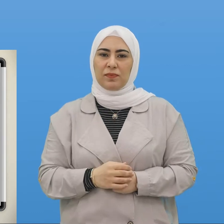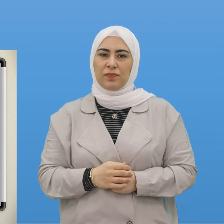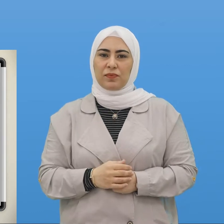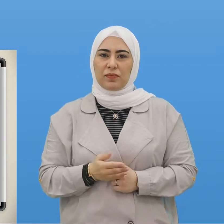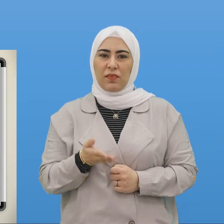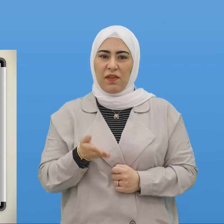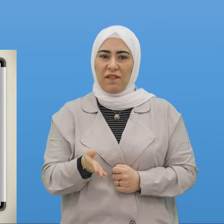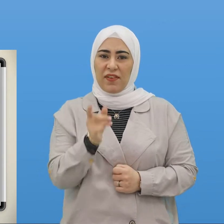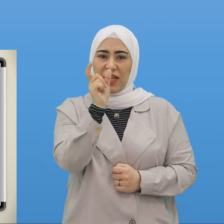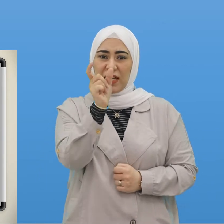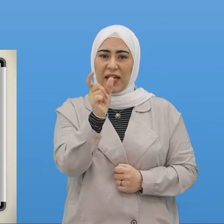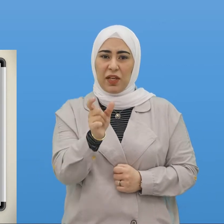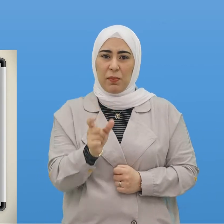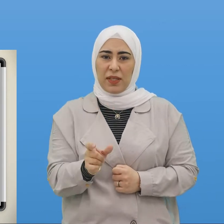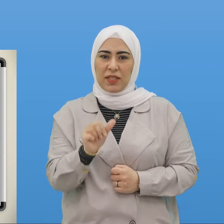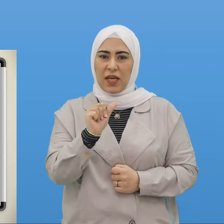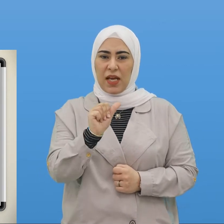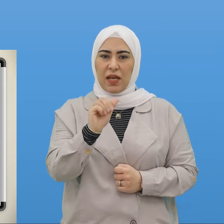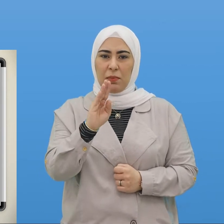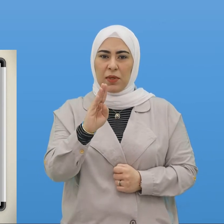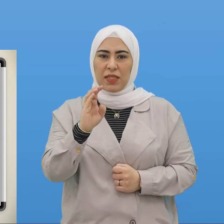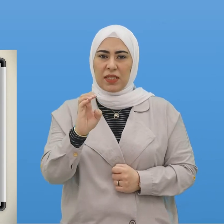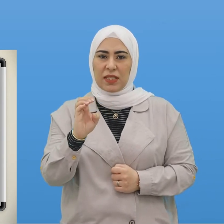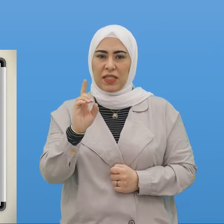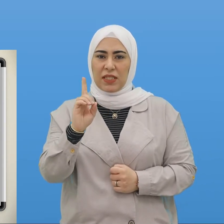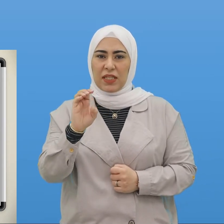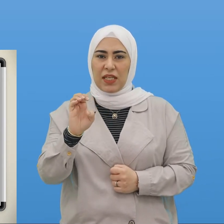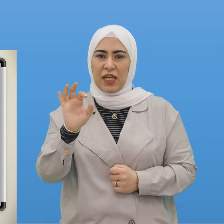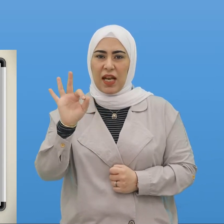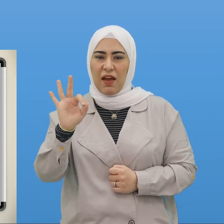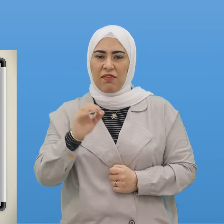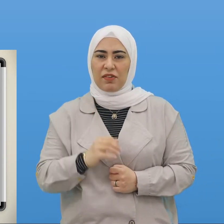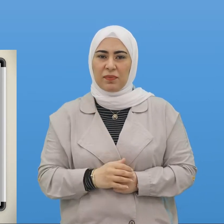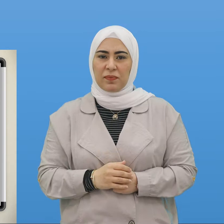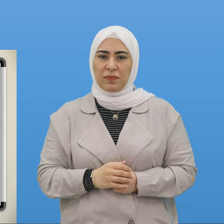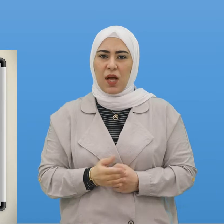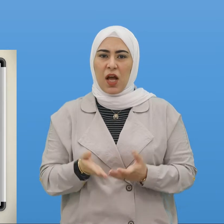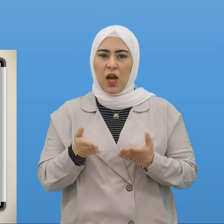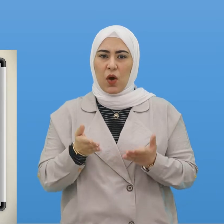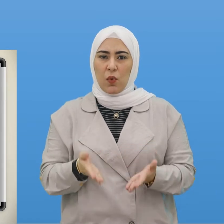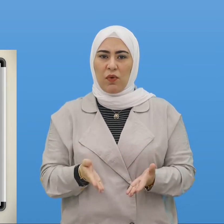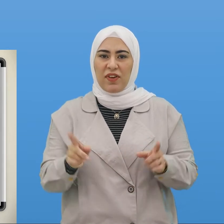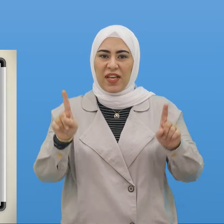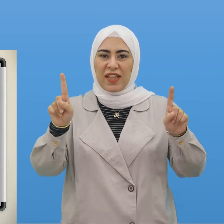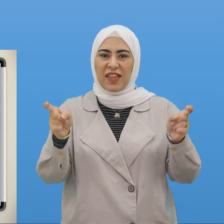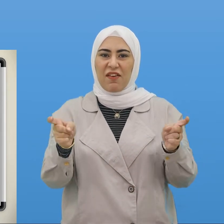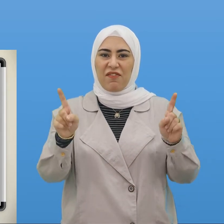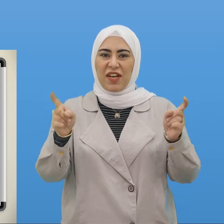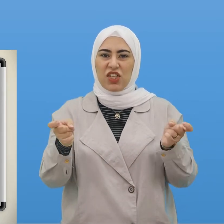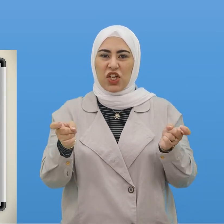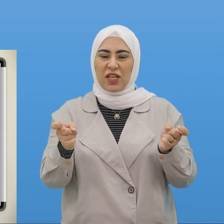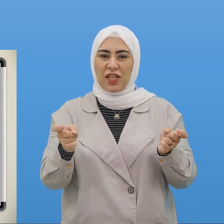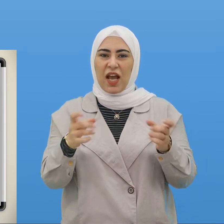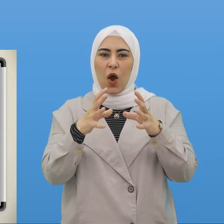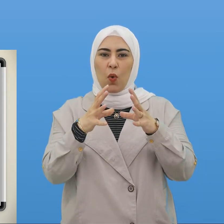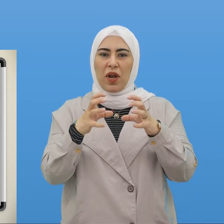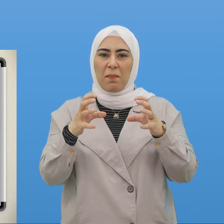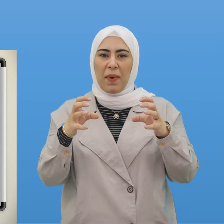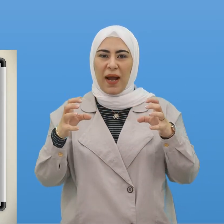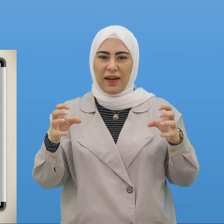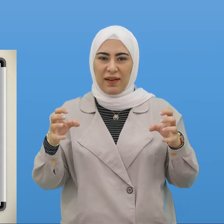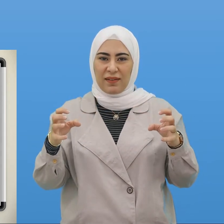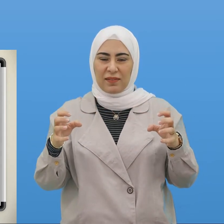have words A, B, C, D, E, and F, and you have the definitions or the meanings of the